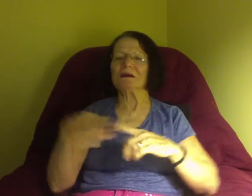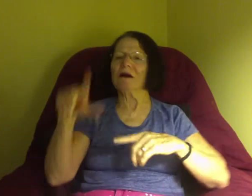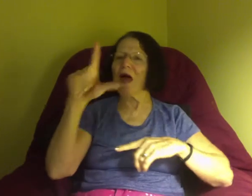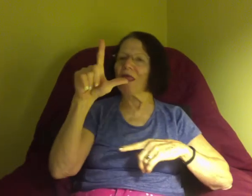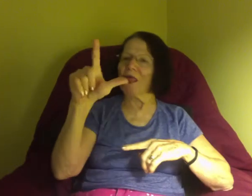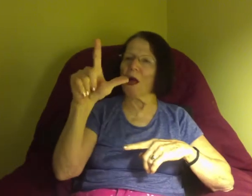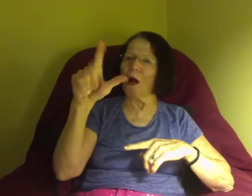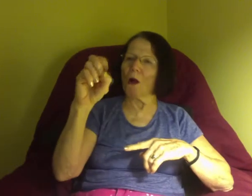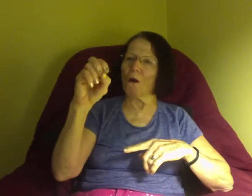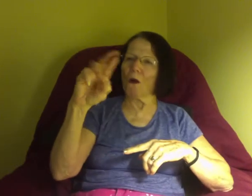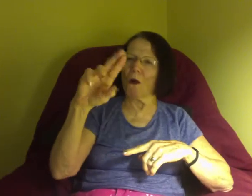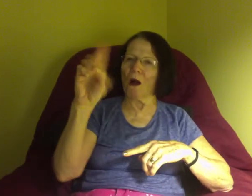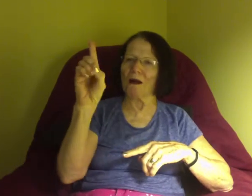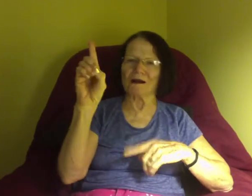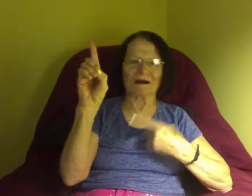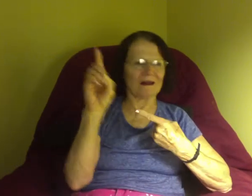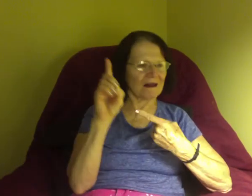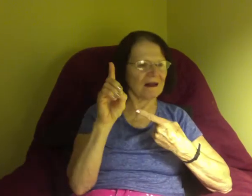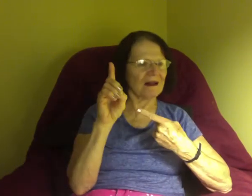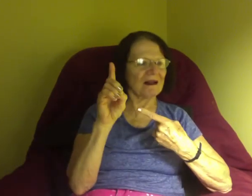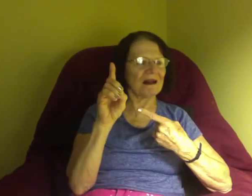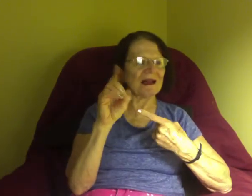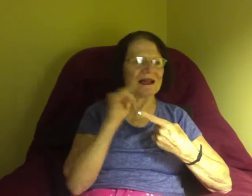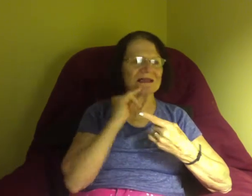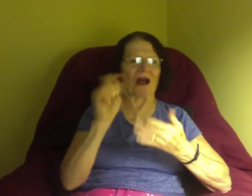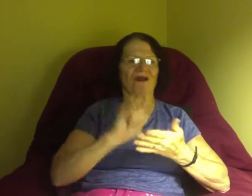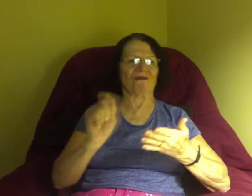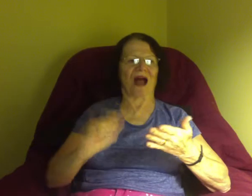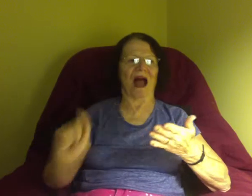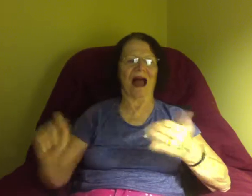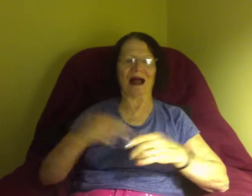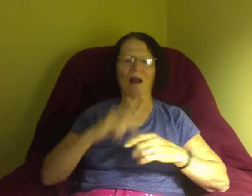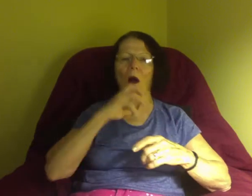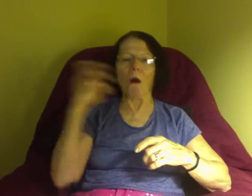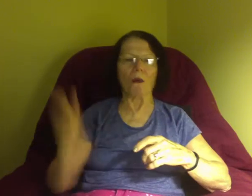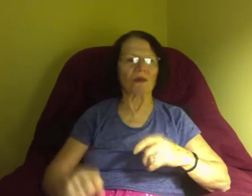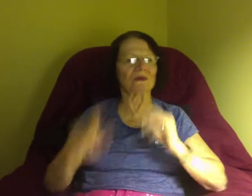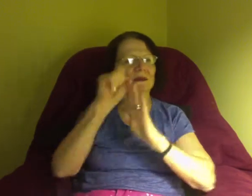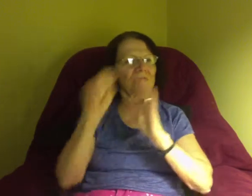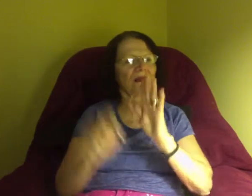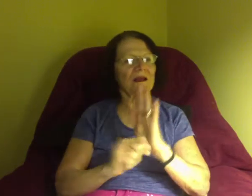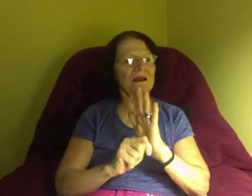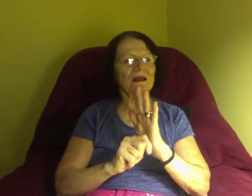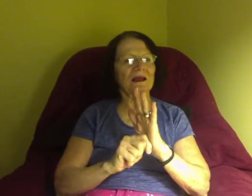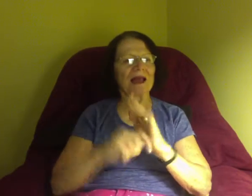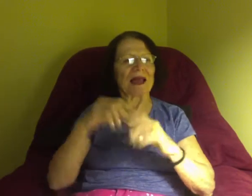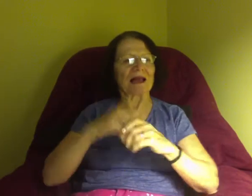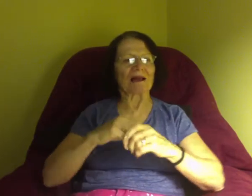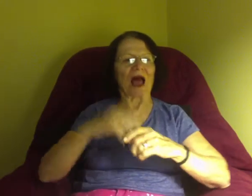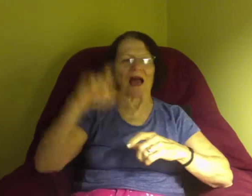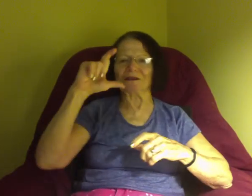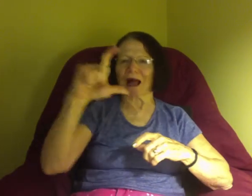I'm here. I'm here. And I just